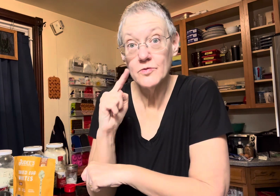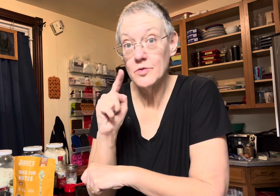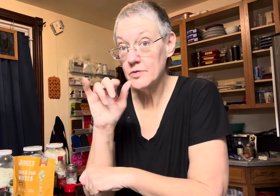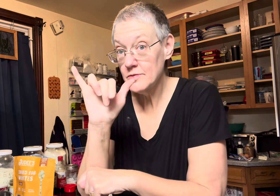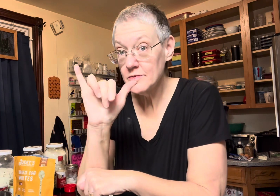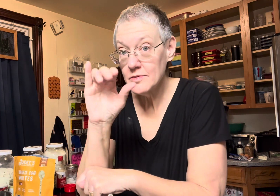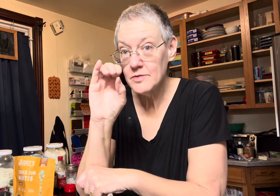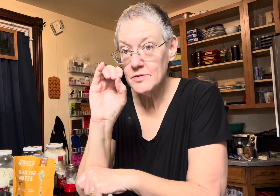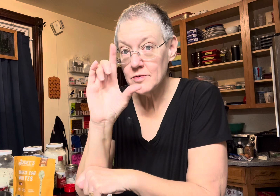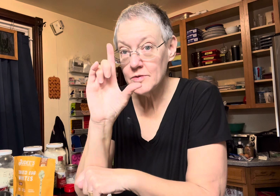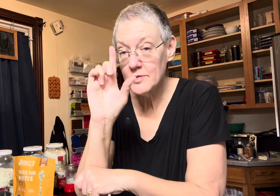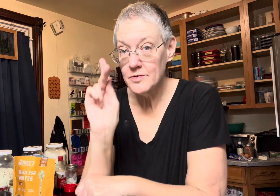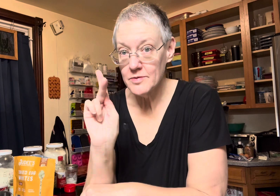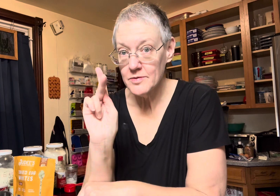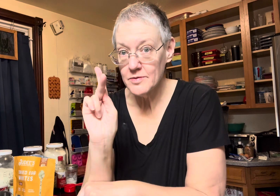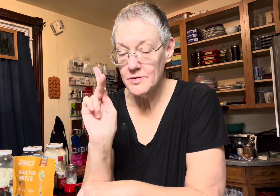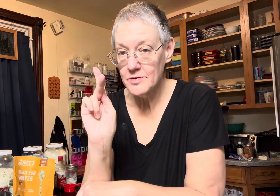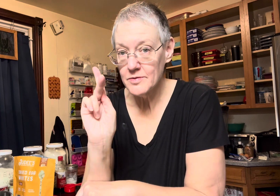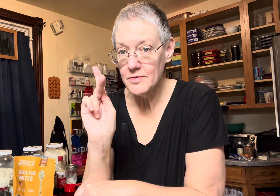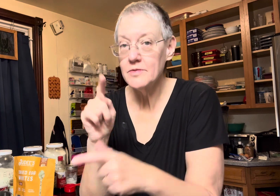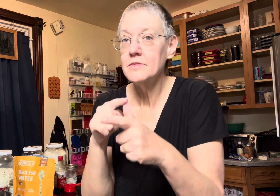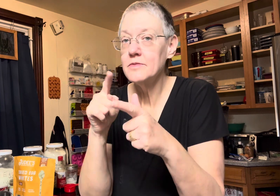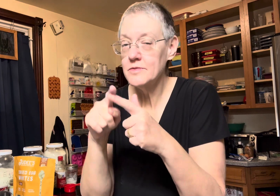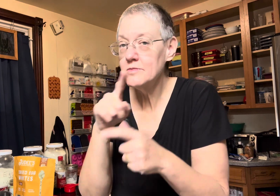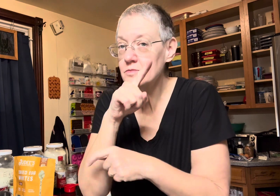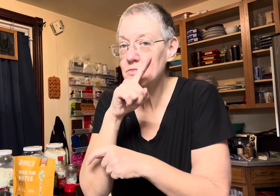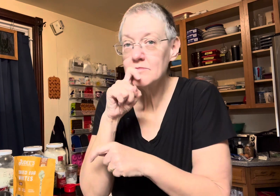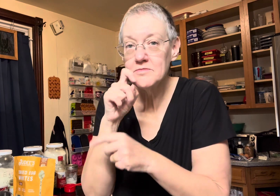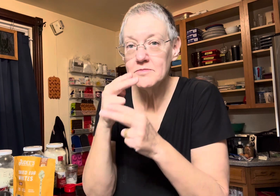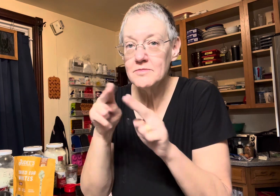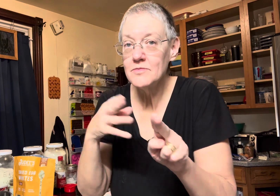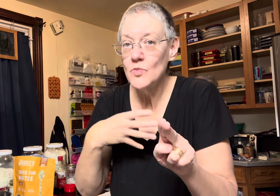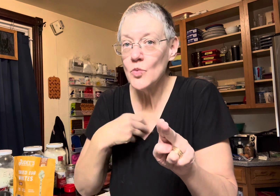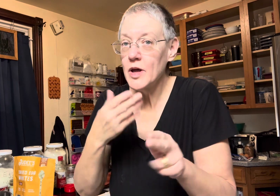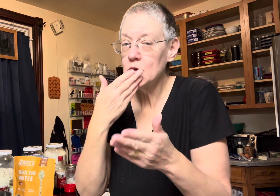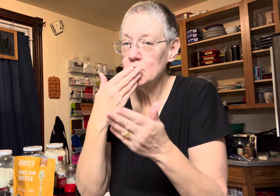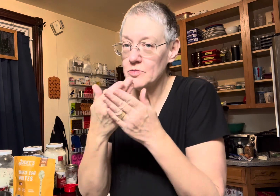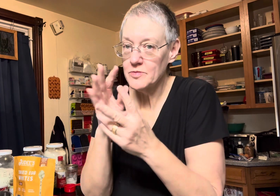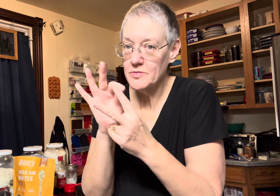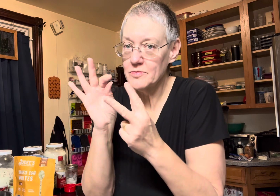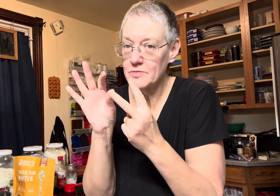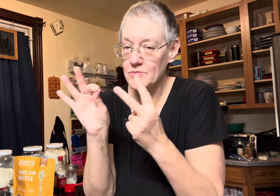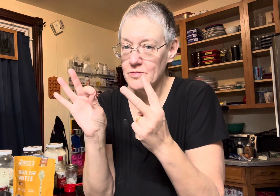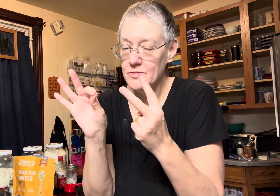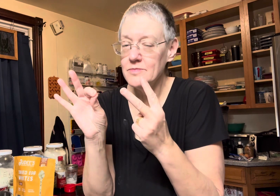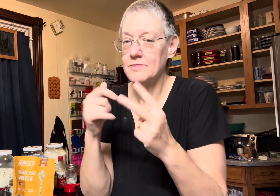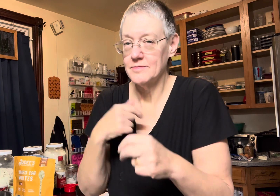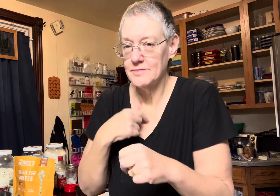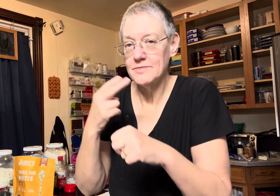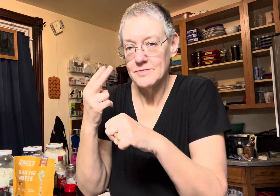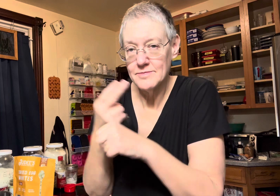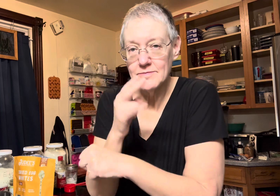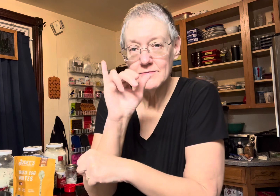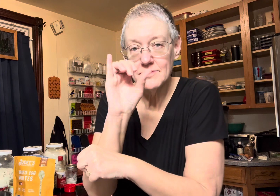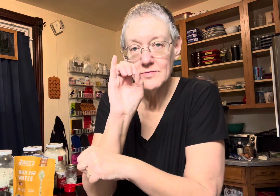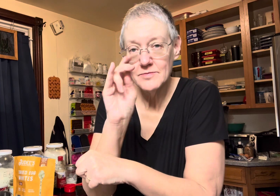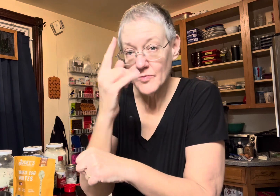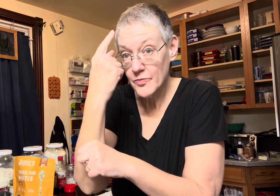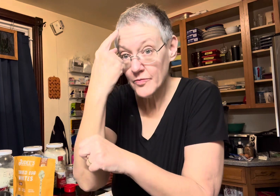If you don't have a use for all the extra yolks that come from this recipe, powdered egg whites is a good option.